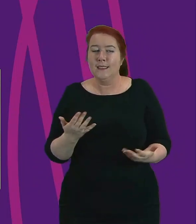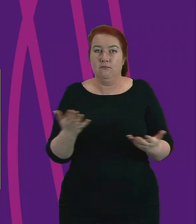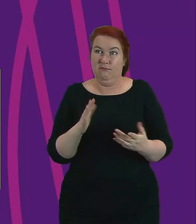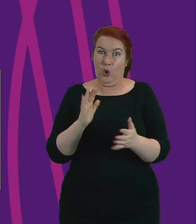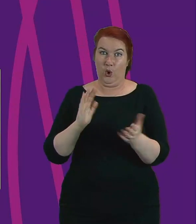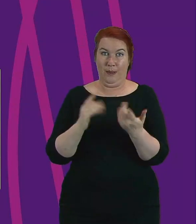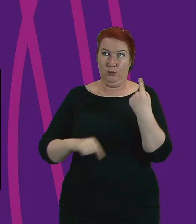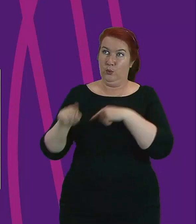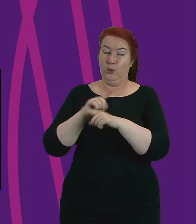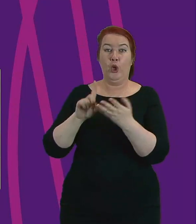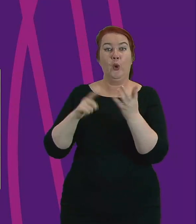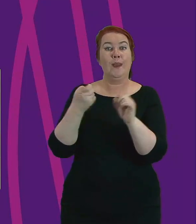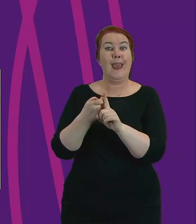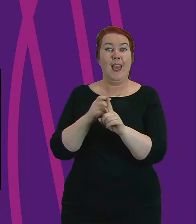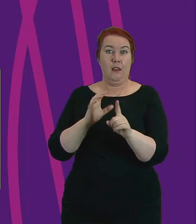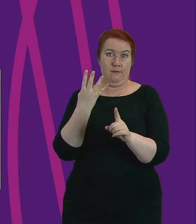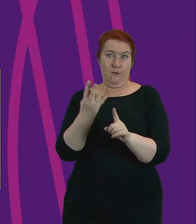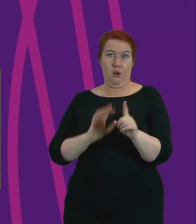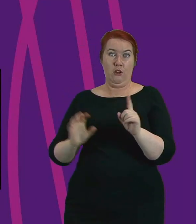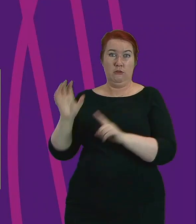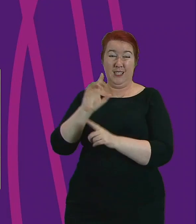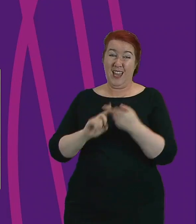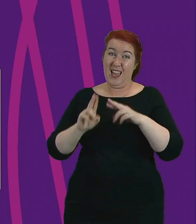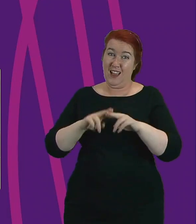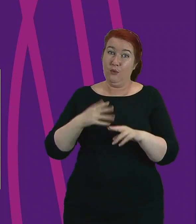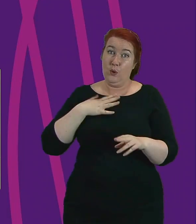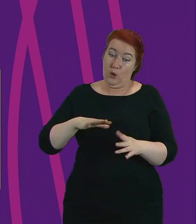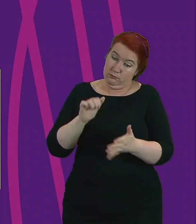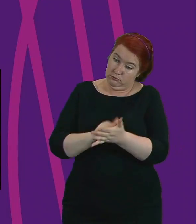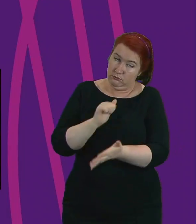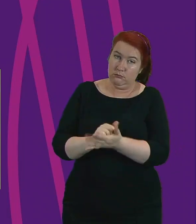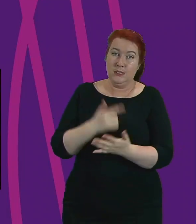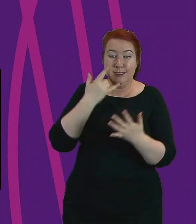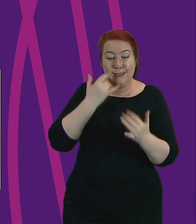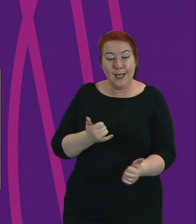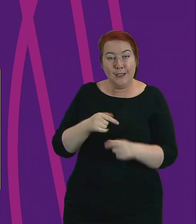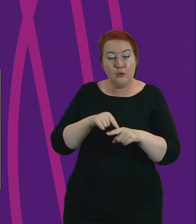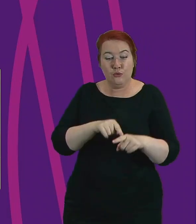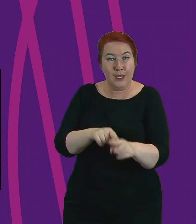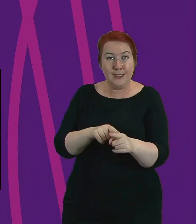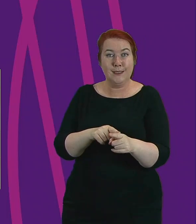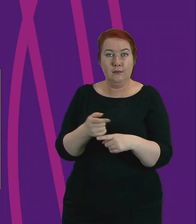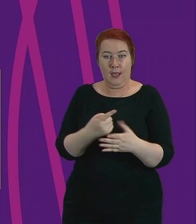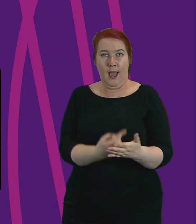we are to make, rightfully, test, trace and isolate the way we get out of this